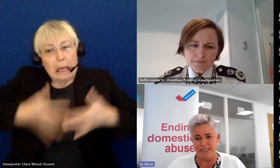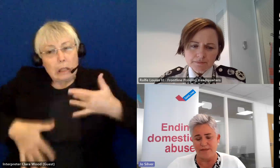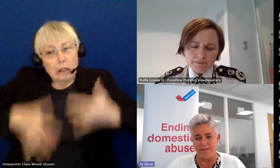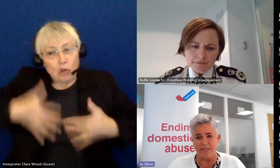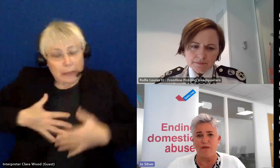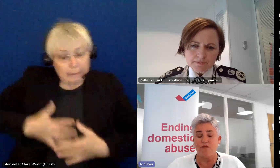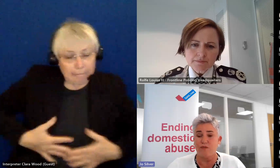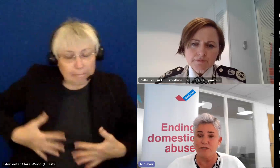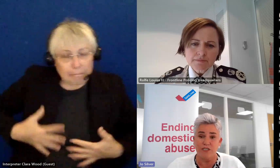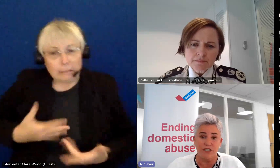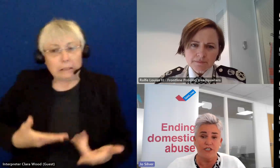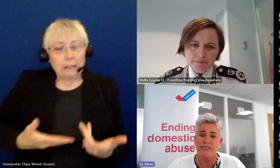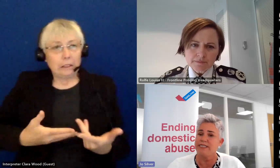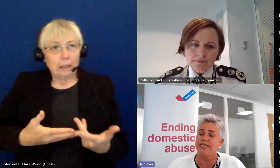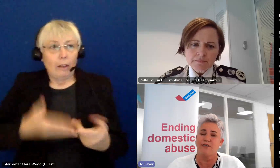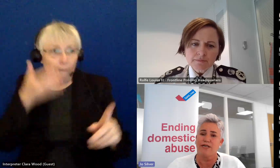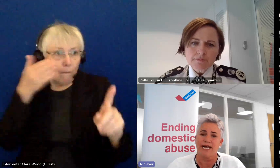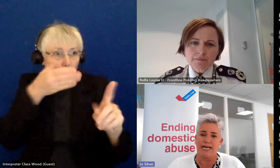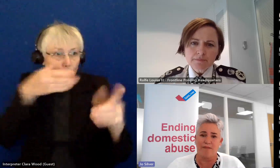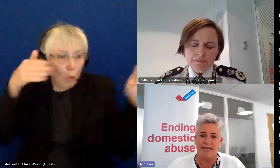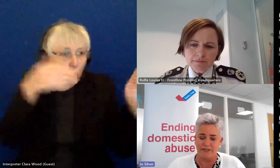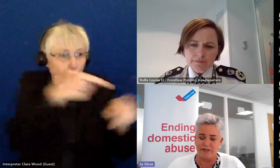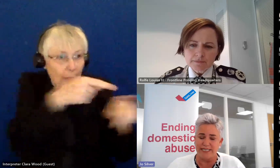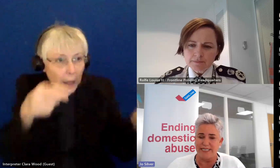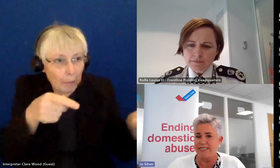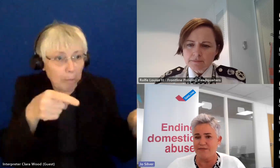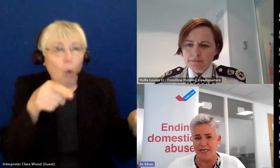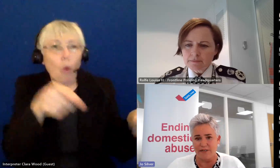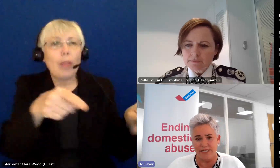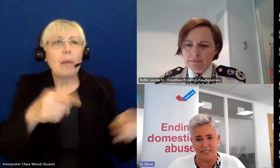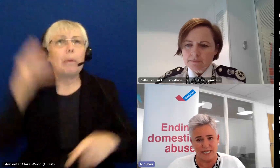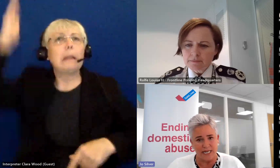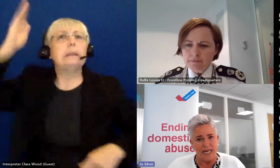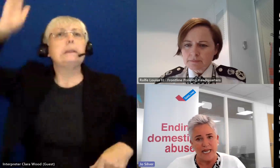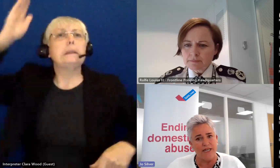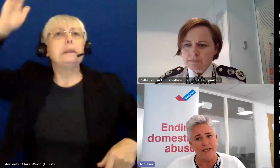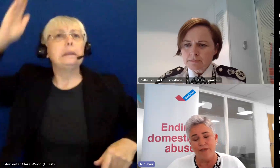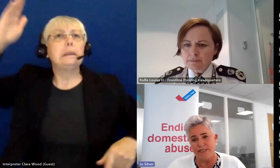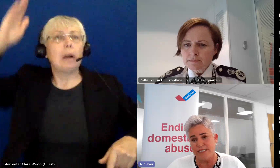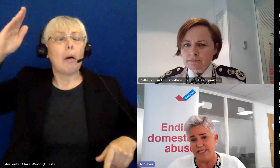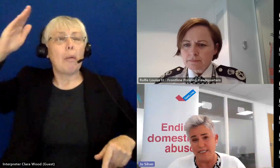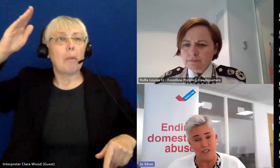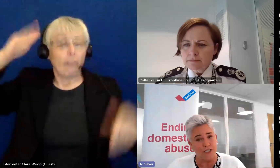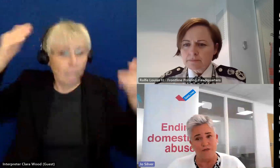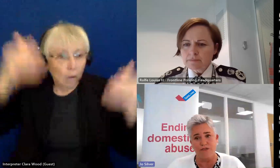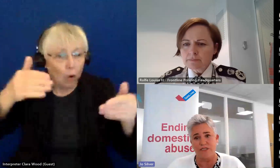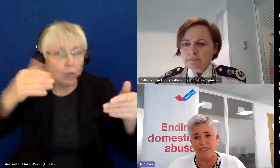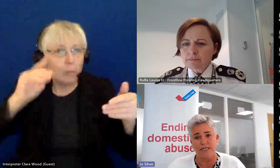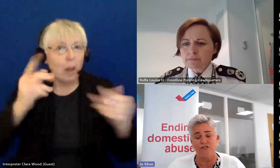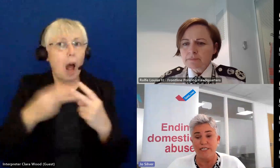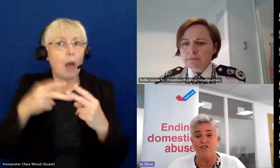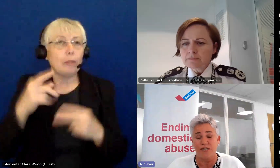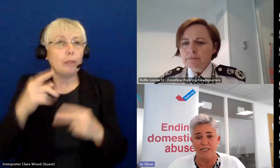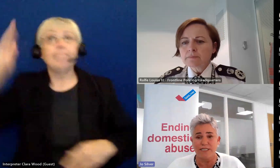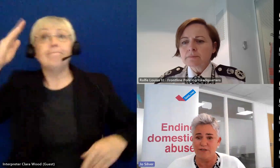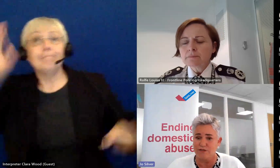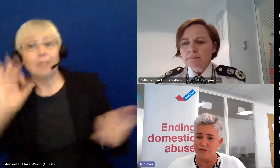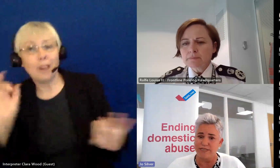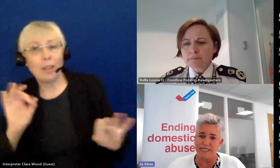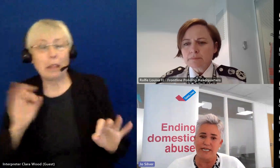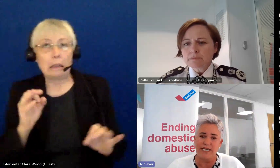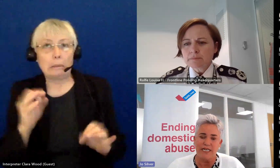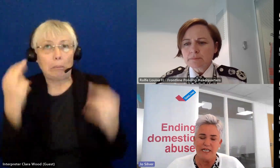frightened victims, and we will certainly not get any better identifying risk in communities that don't naturally